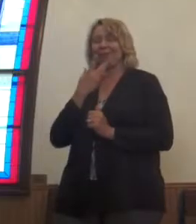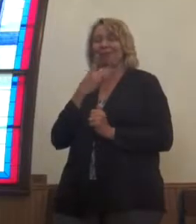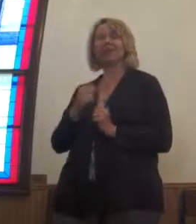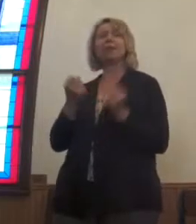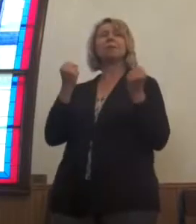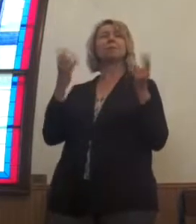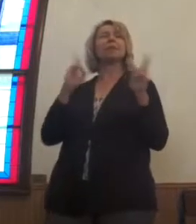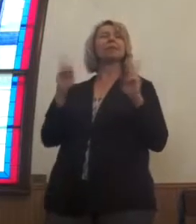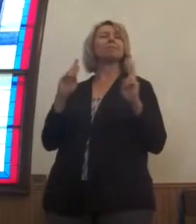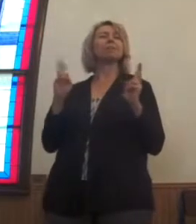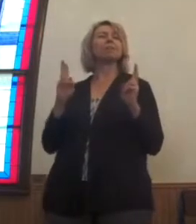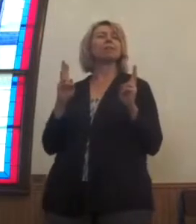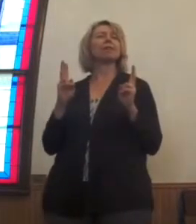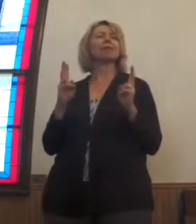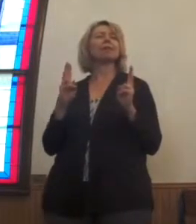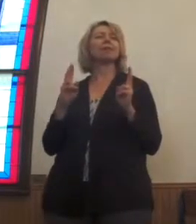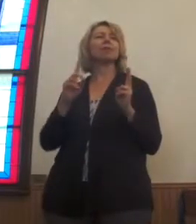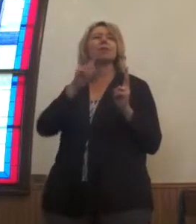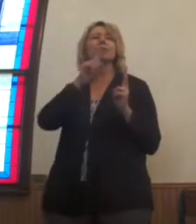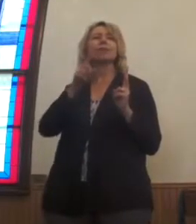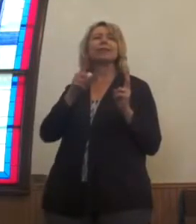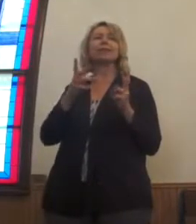there who hunger